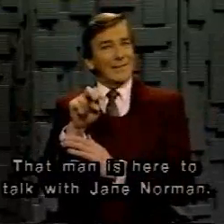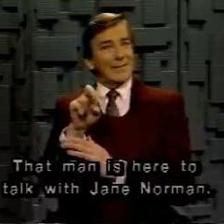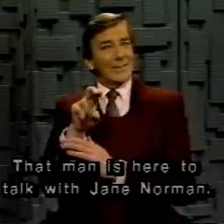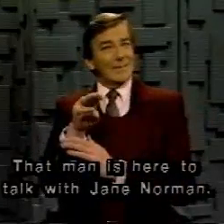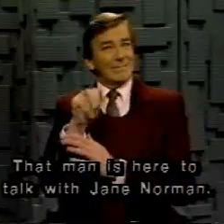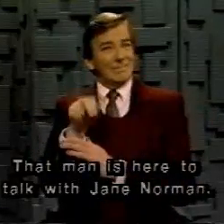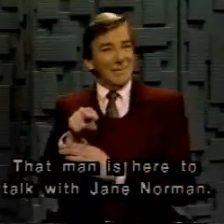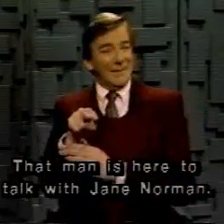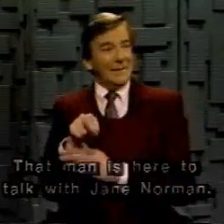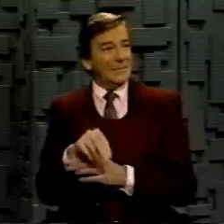Norman.